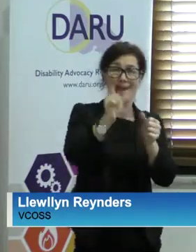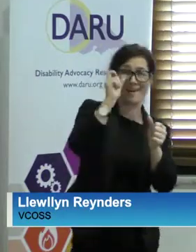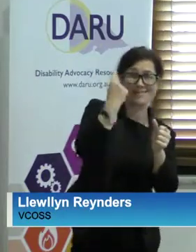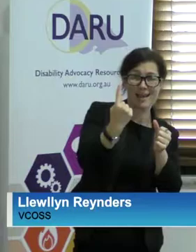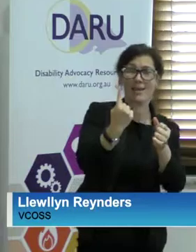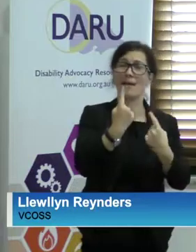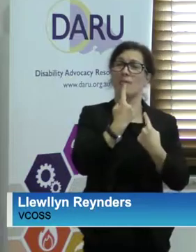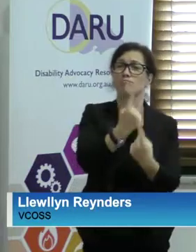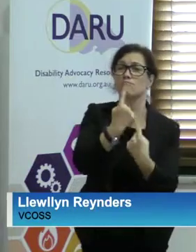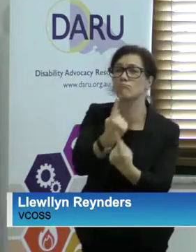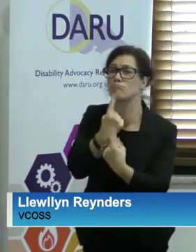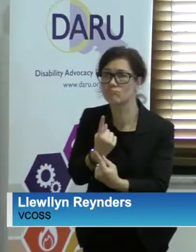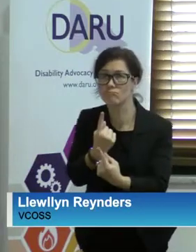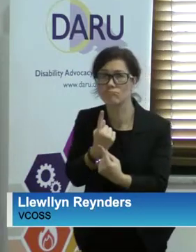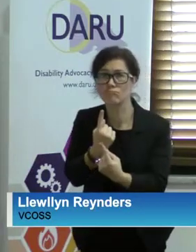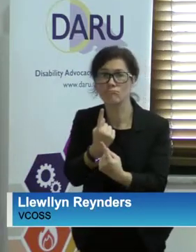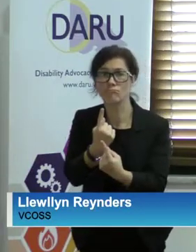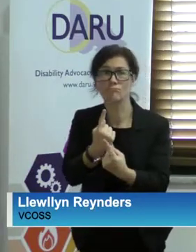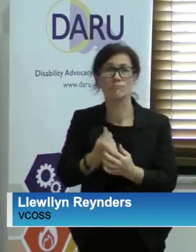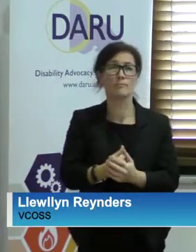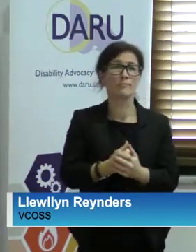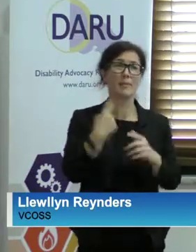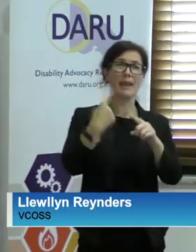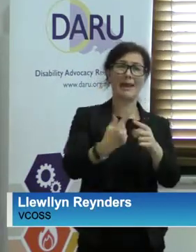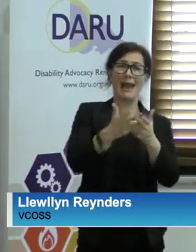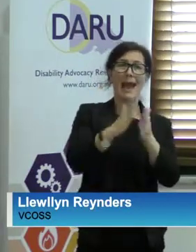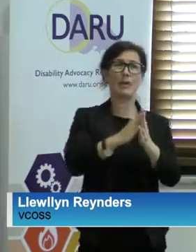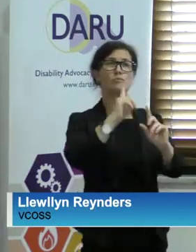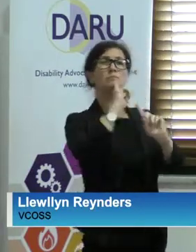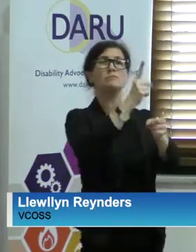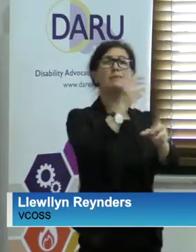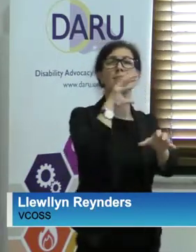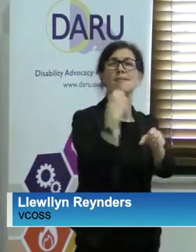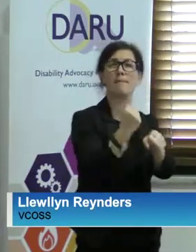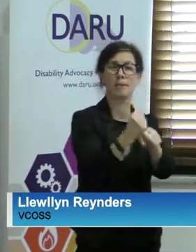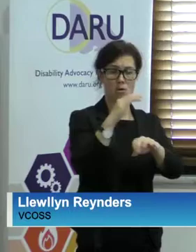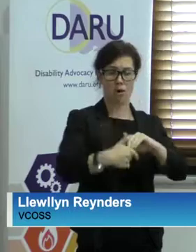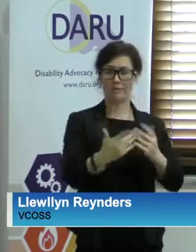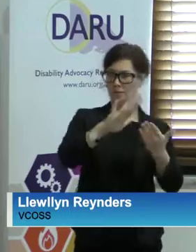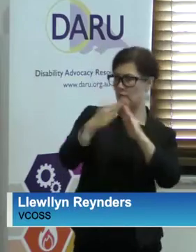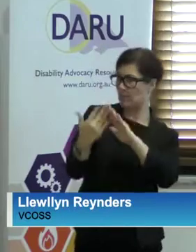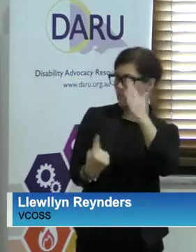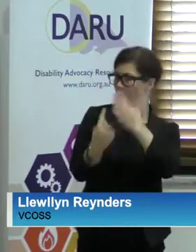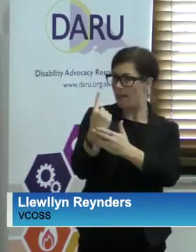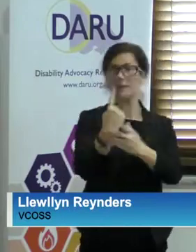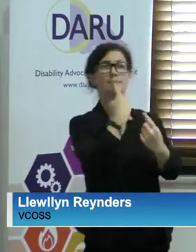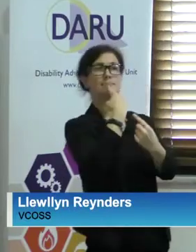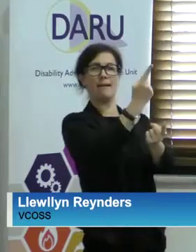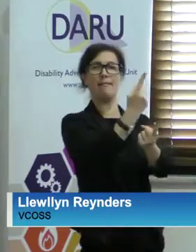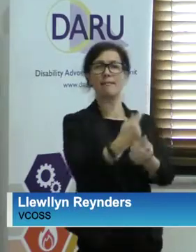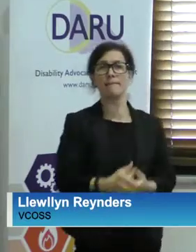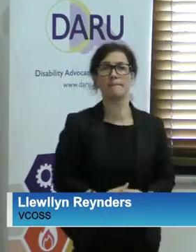advocacy and better communicate to governments about what is happening in the community.